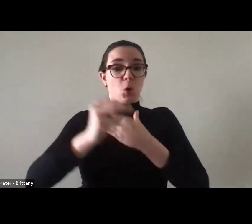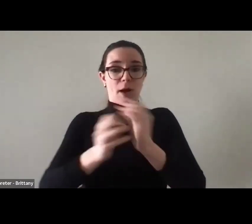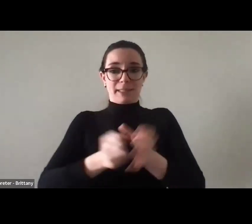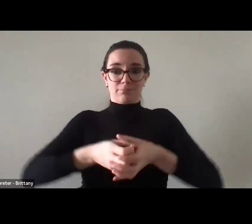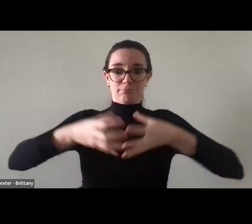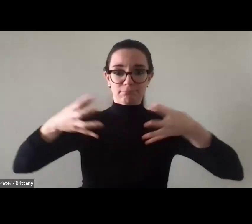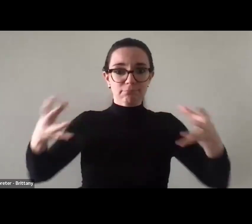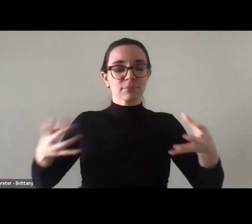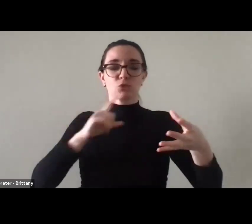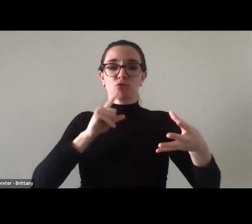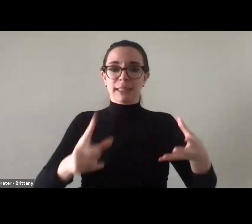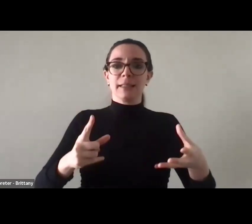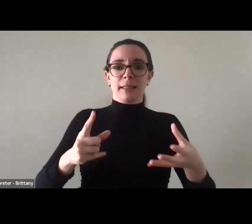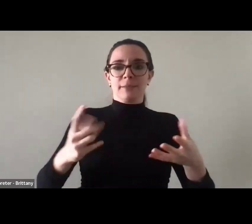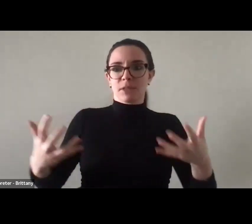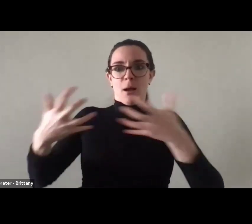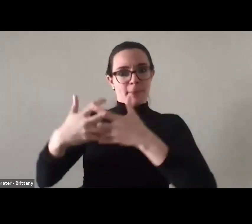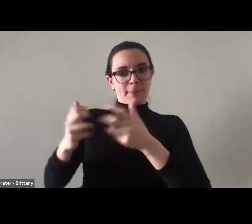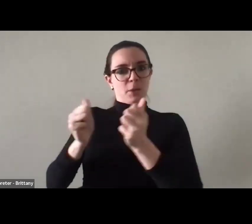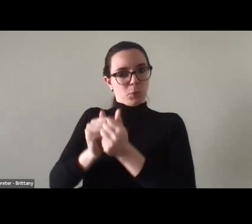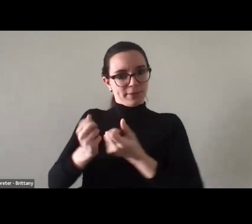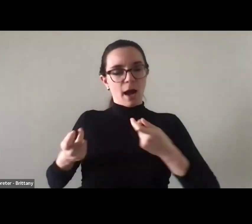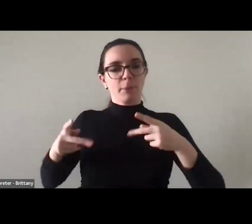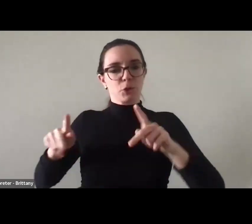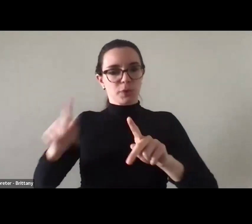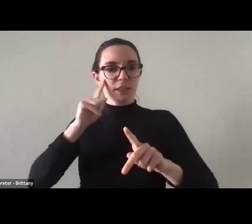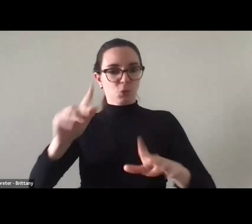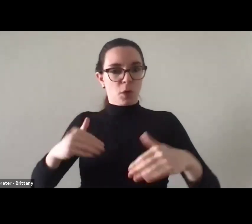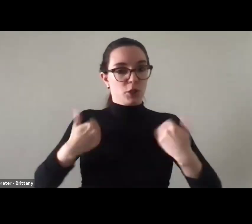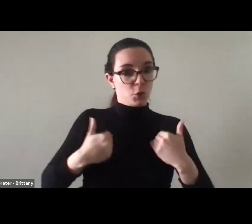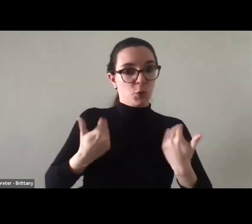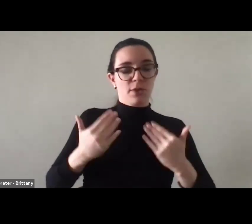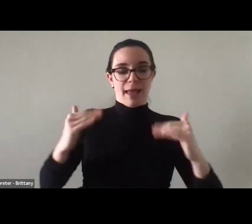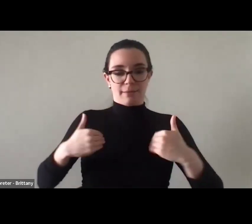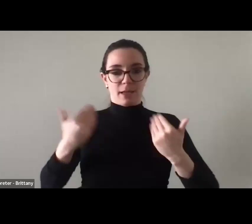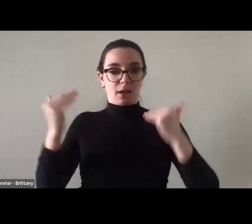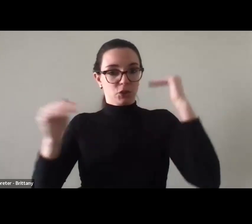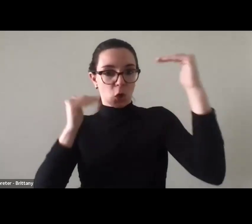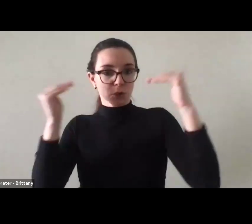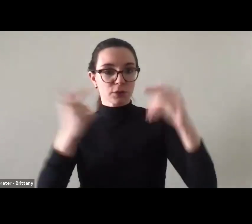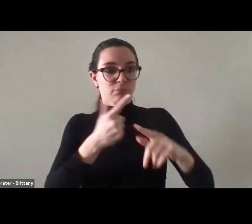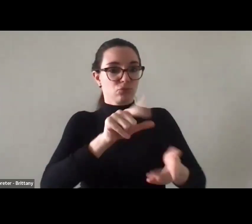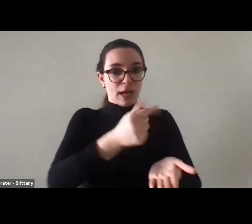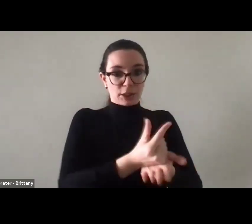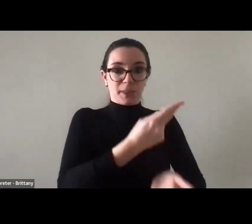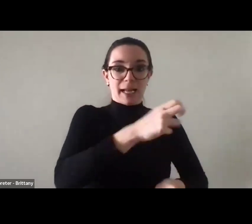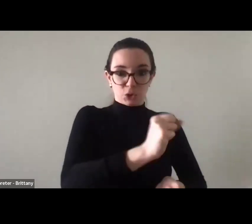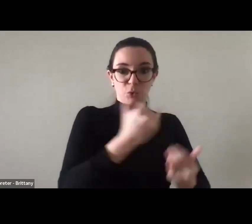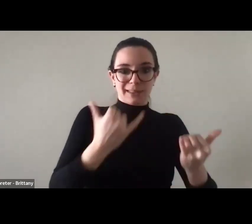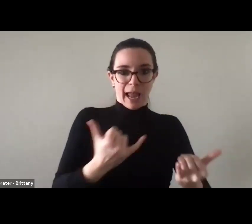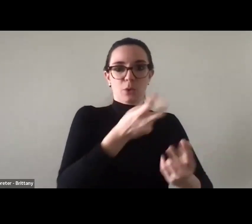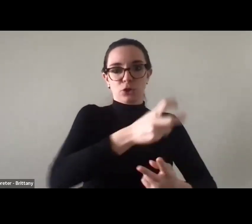in post-secondary education and training for youth and young adults coming out of high school who are of transition